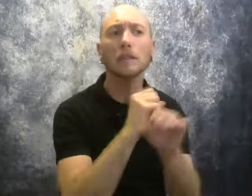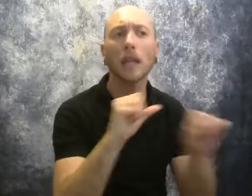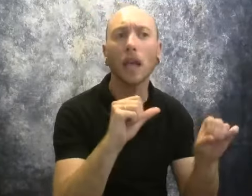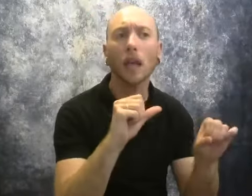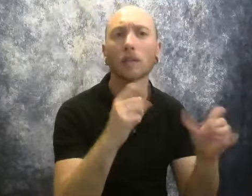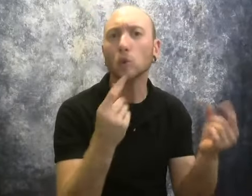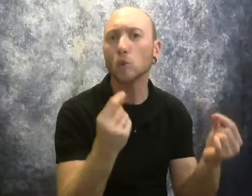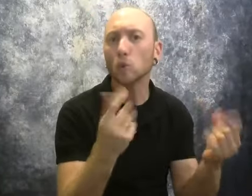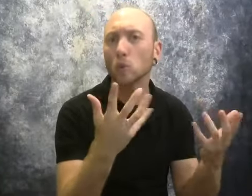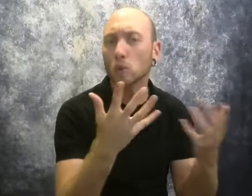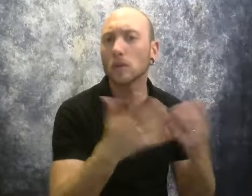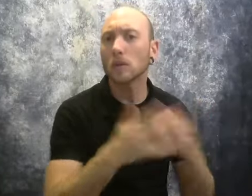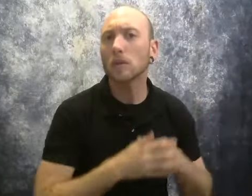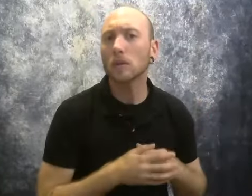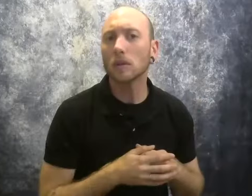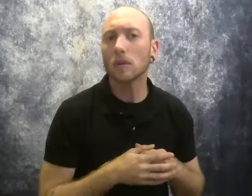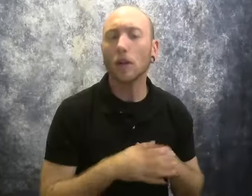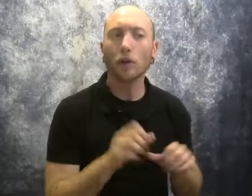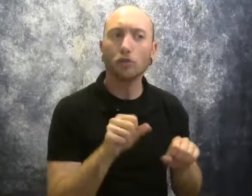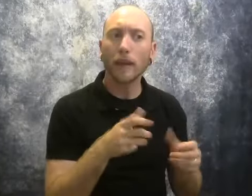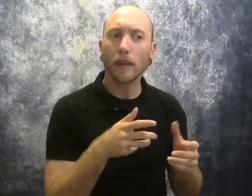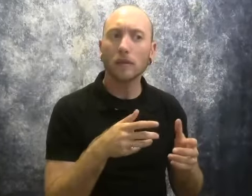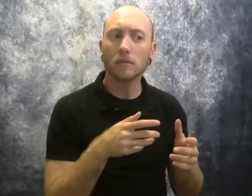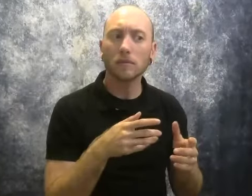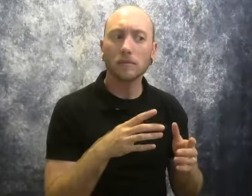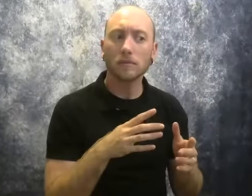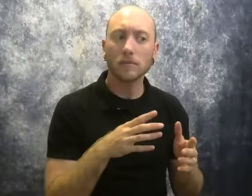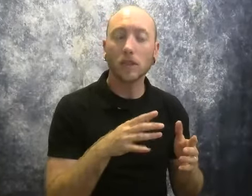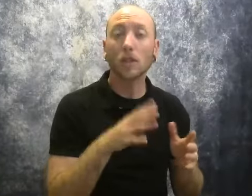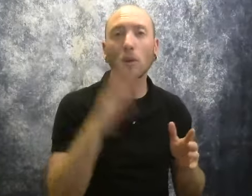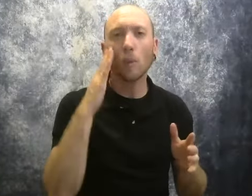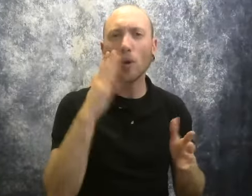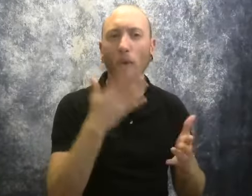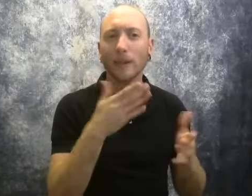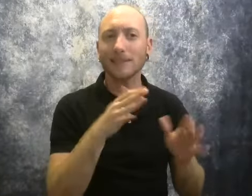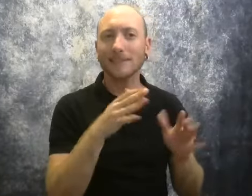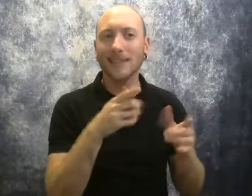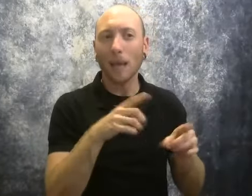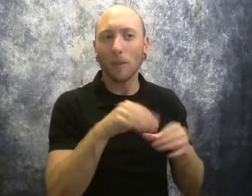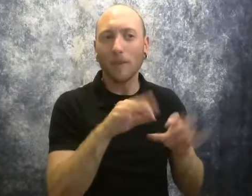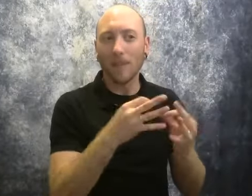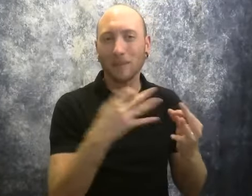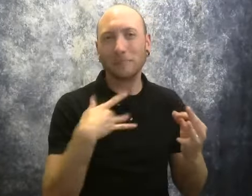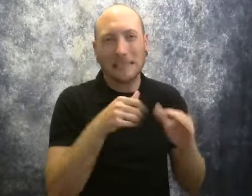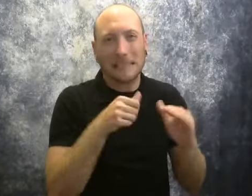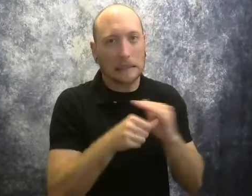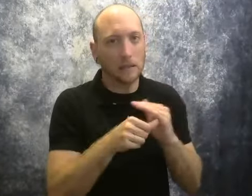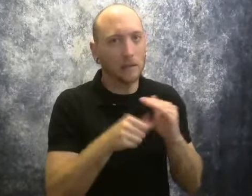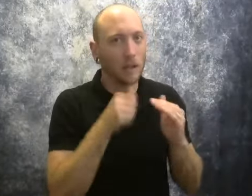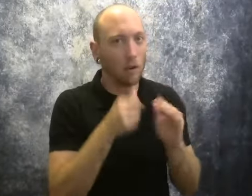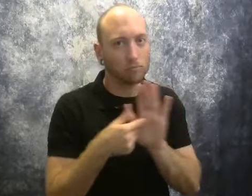about feelings, and if you're not feeling good about this and that, so you can talk about it, because obviously abuse occurs in families. Most of it's hidden,